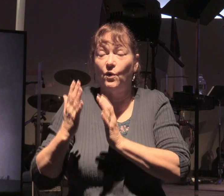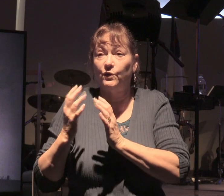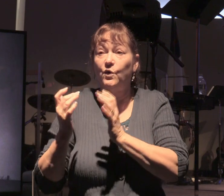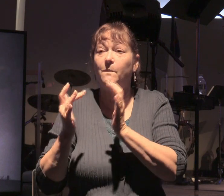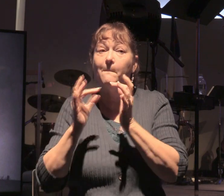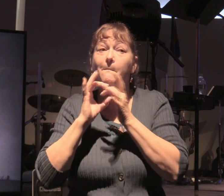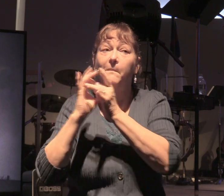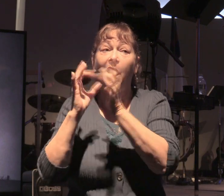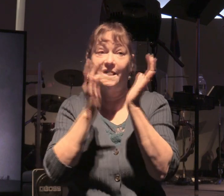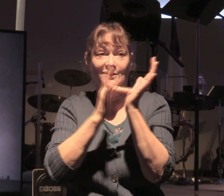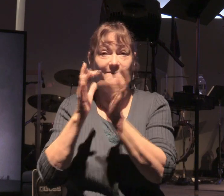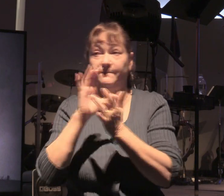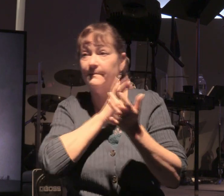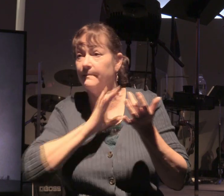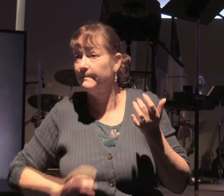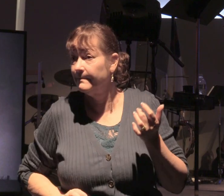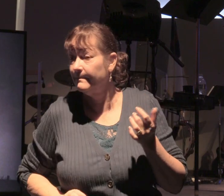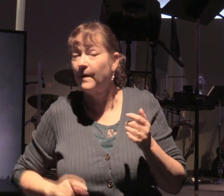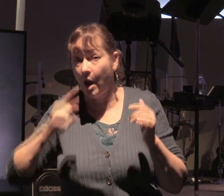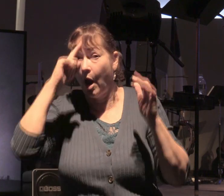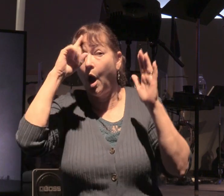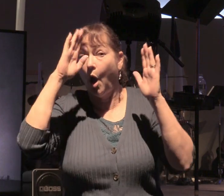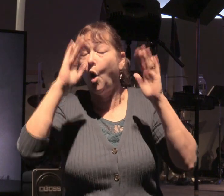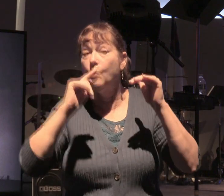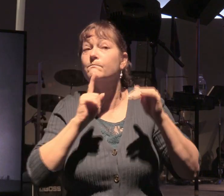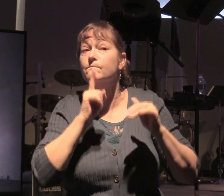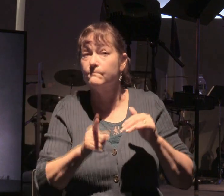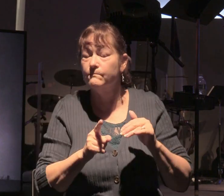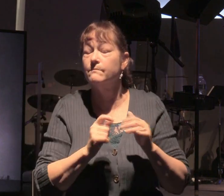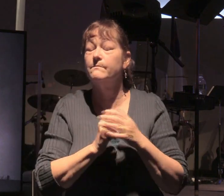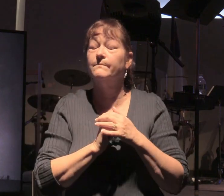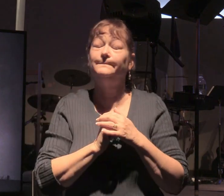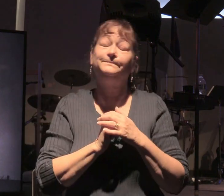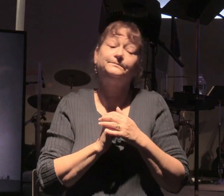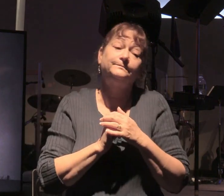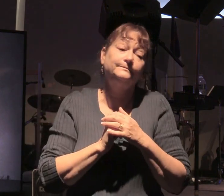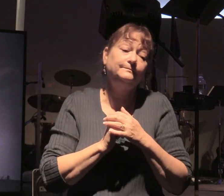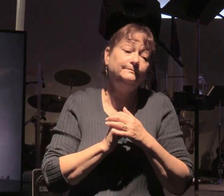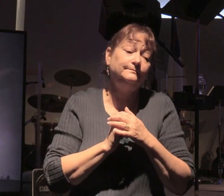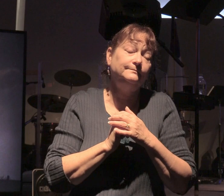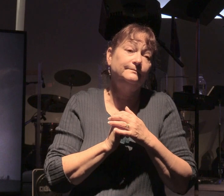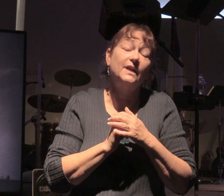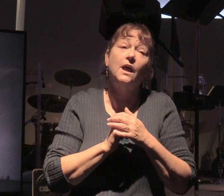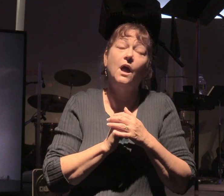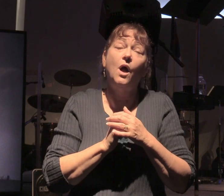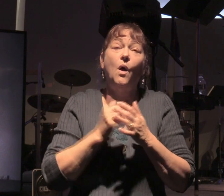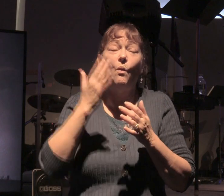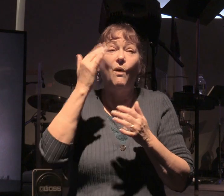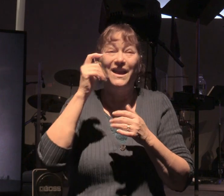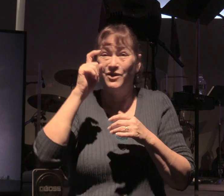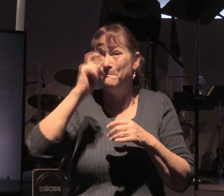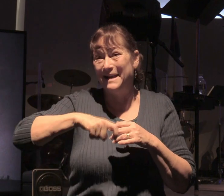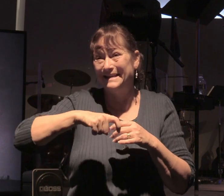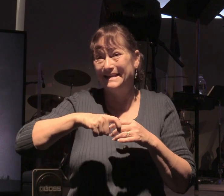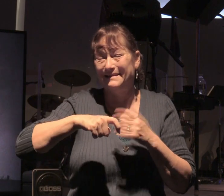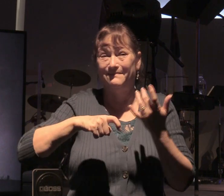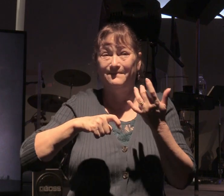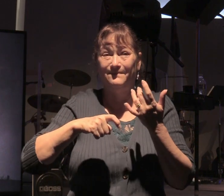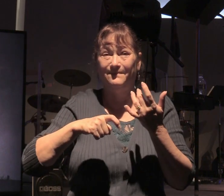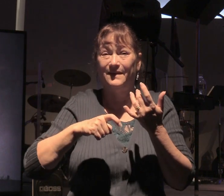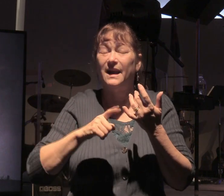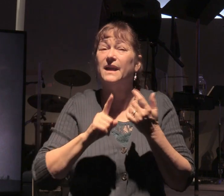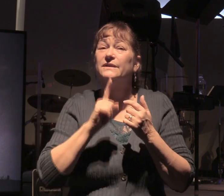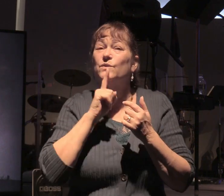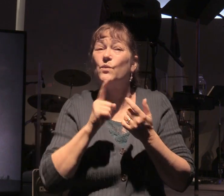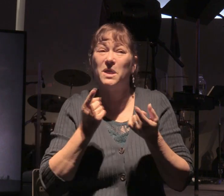Jesus Christ? I hope you are, because, well, you must. It's inevitable in